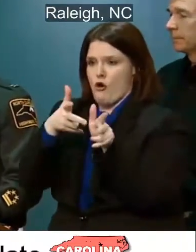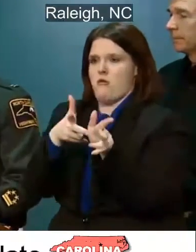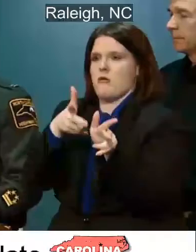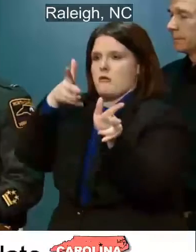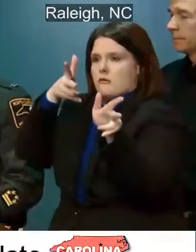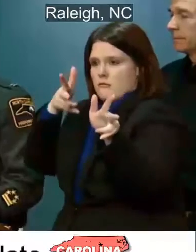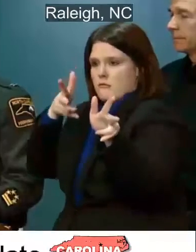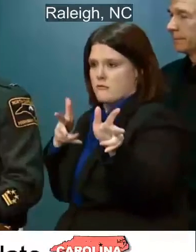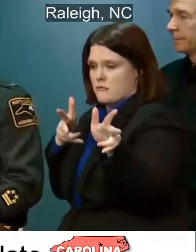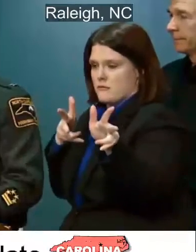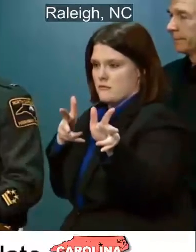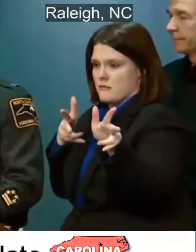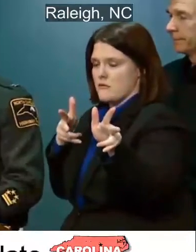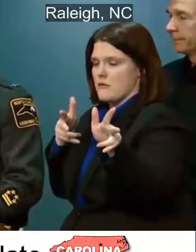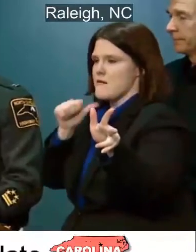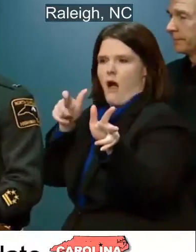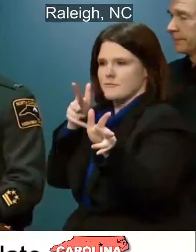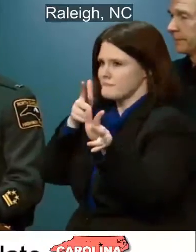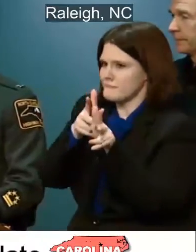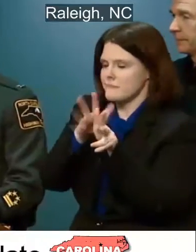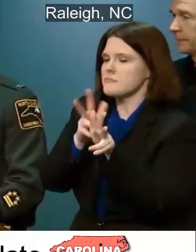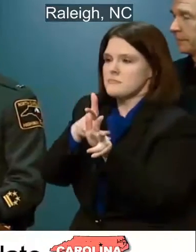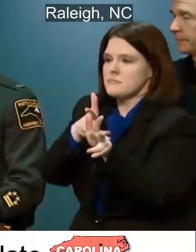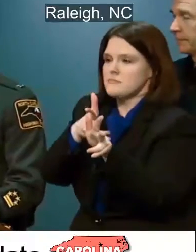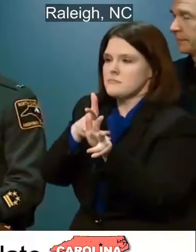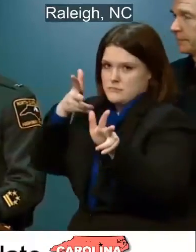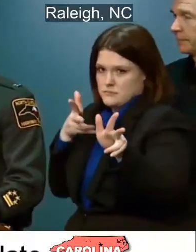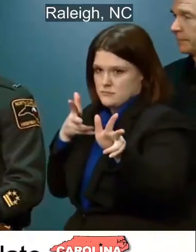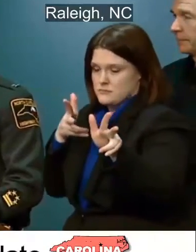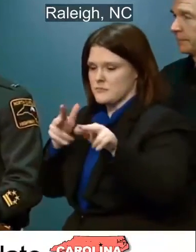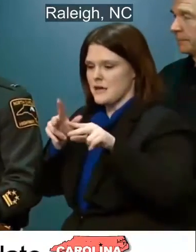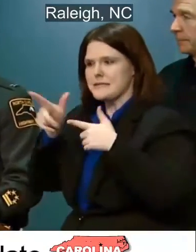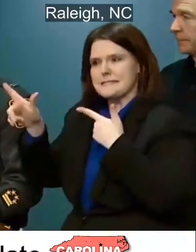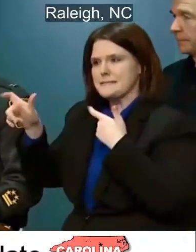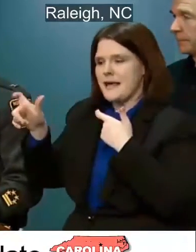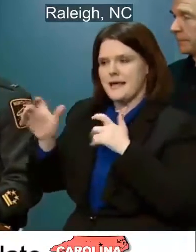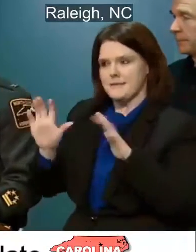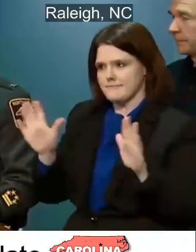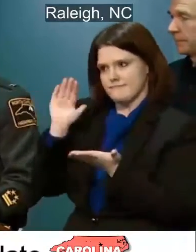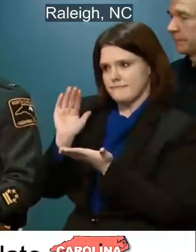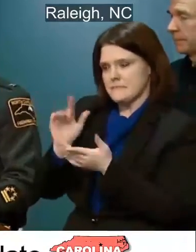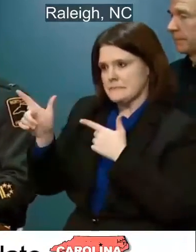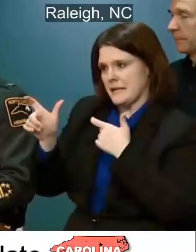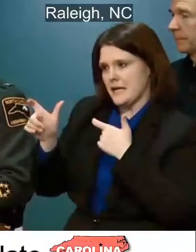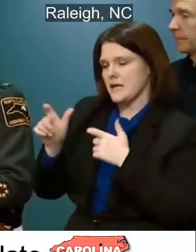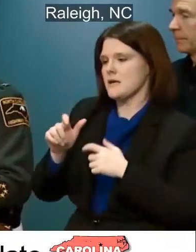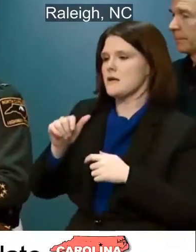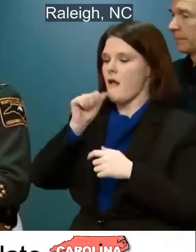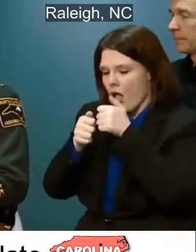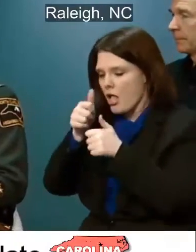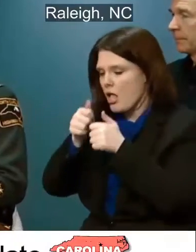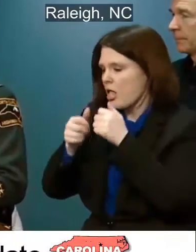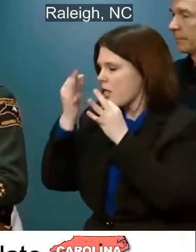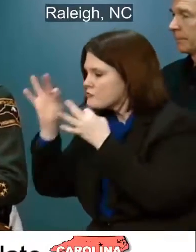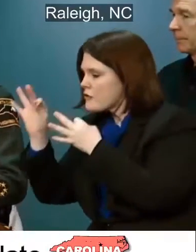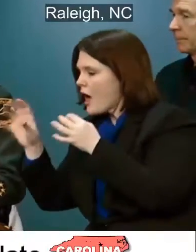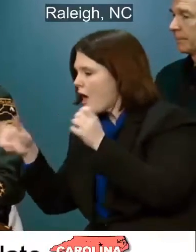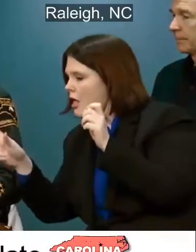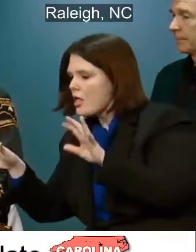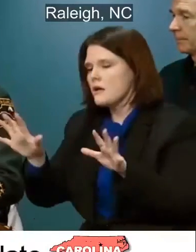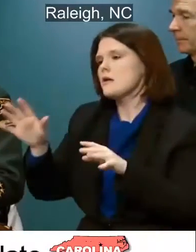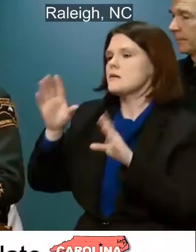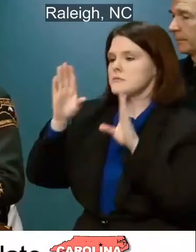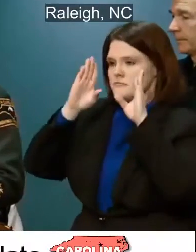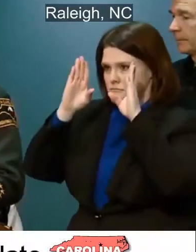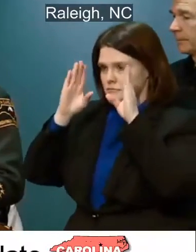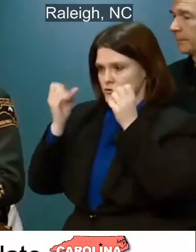distances, monitor your speed, don't drive distracted, and plan for delays.